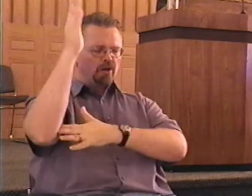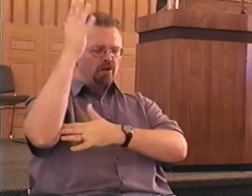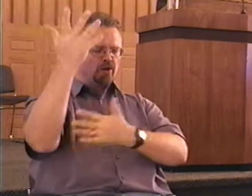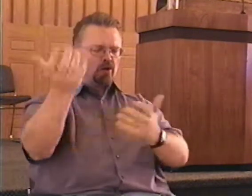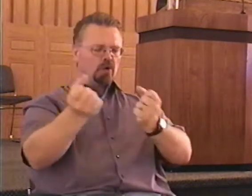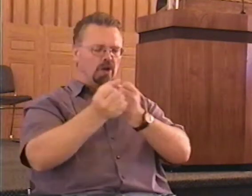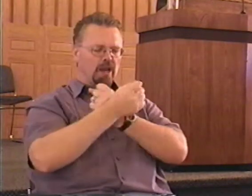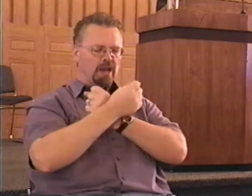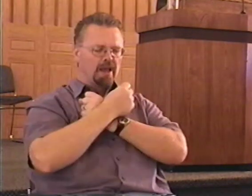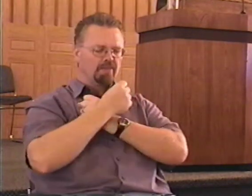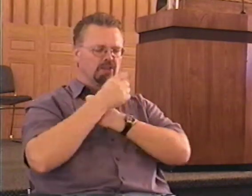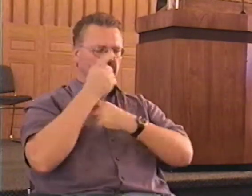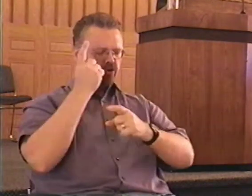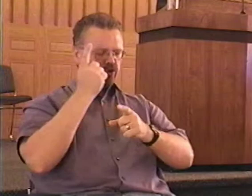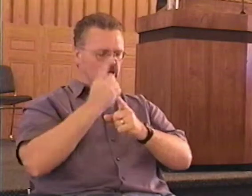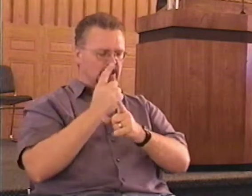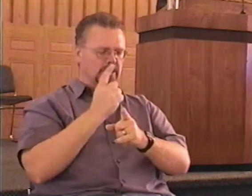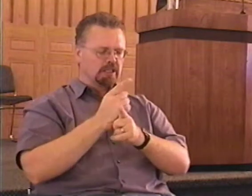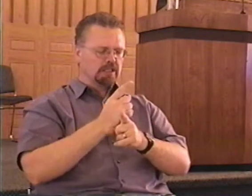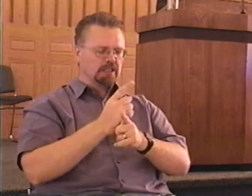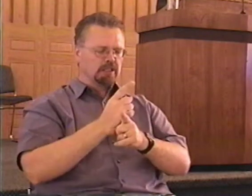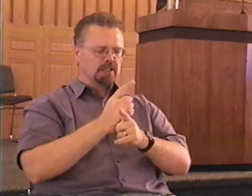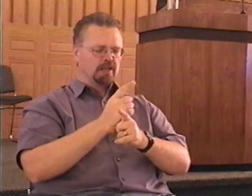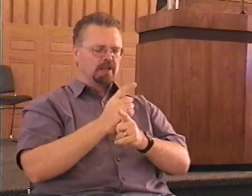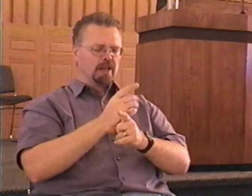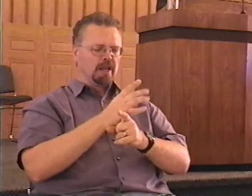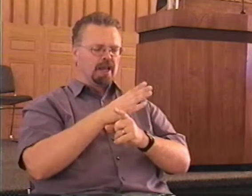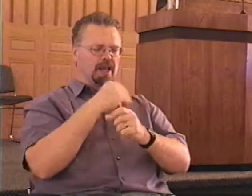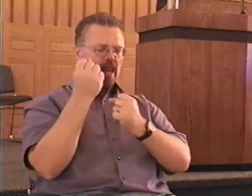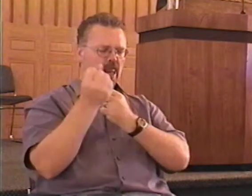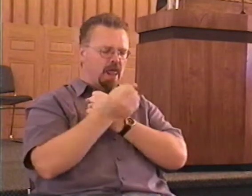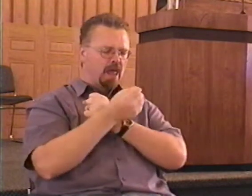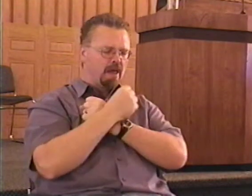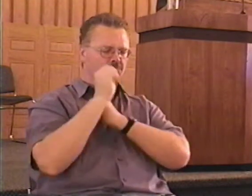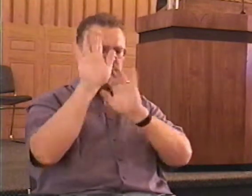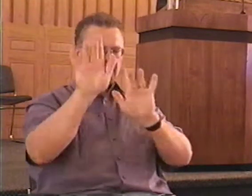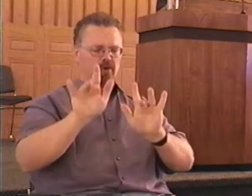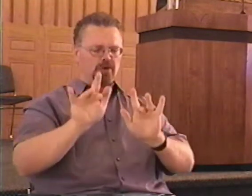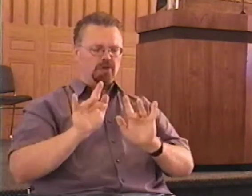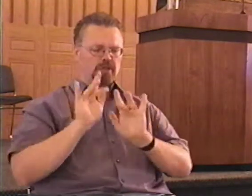righteousness, a God of love and mercy.